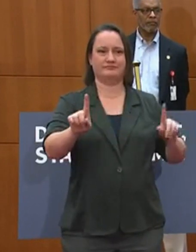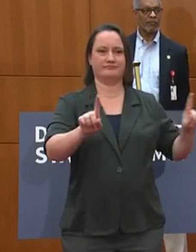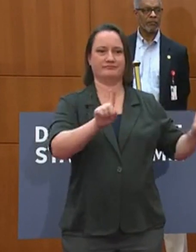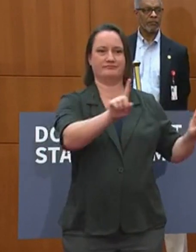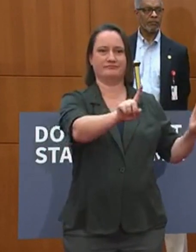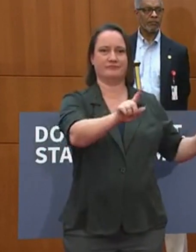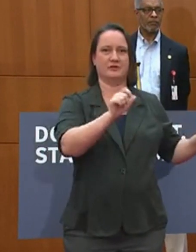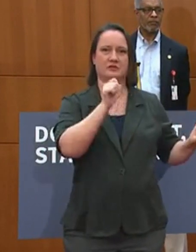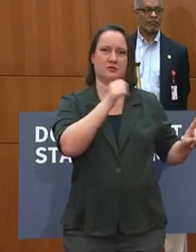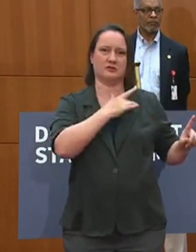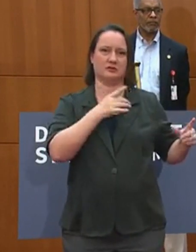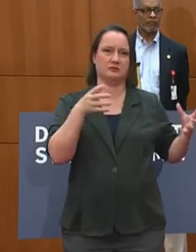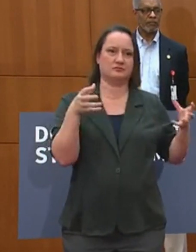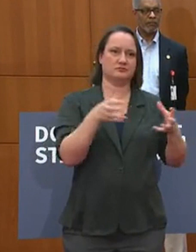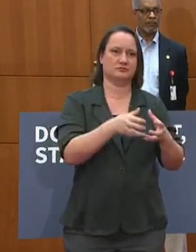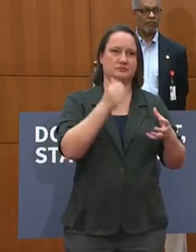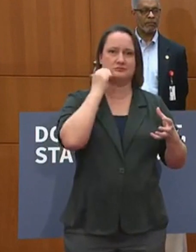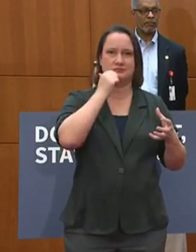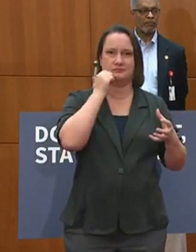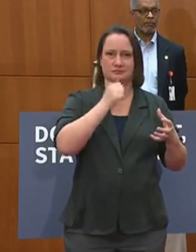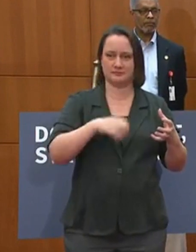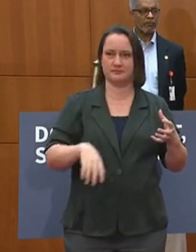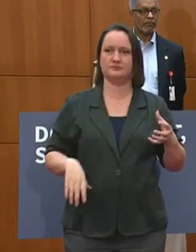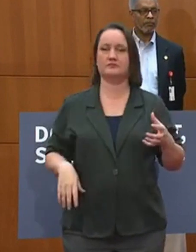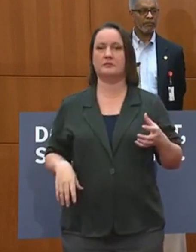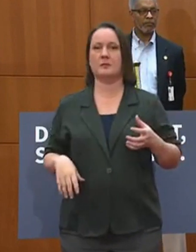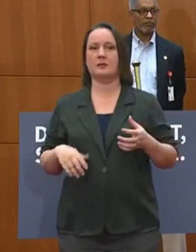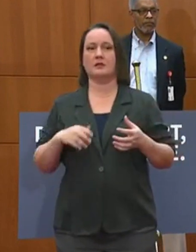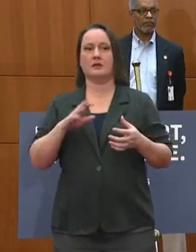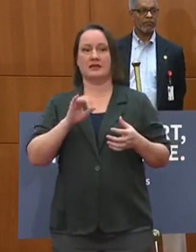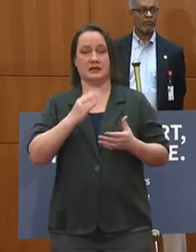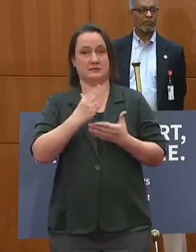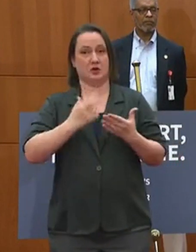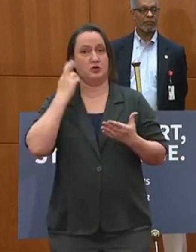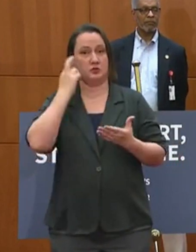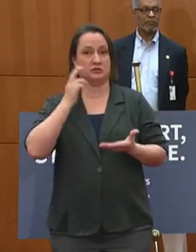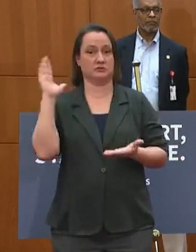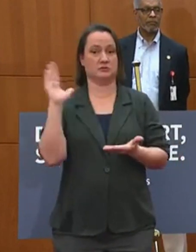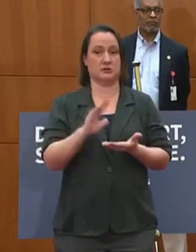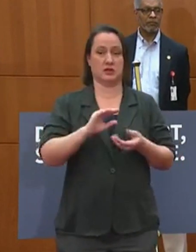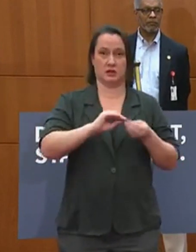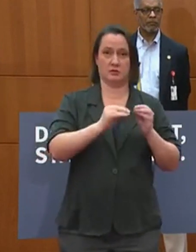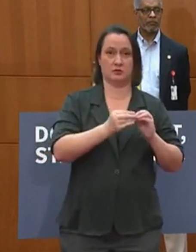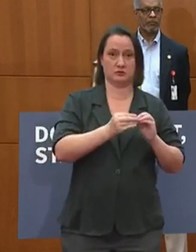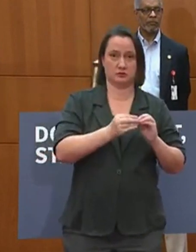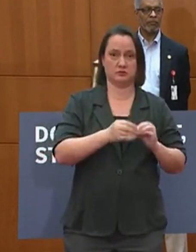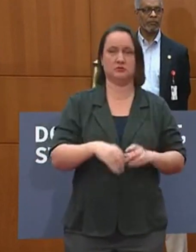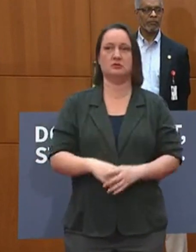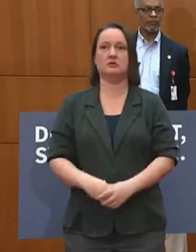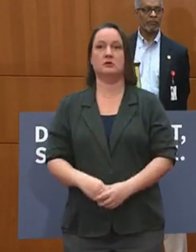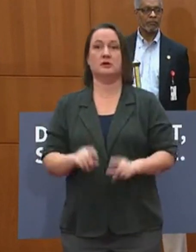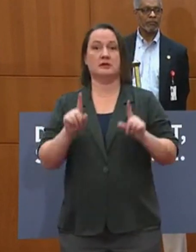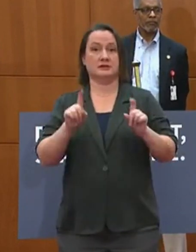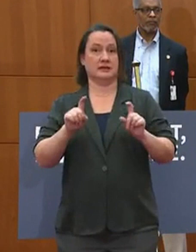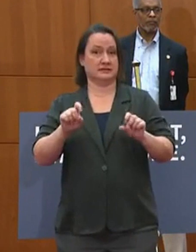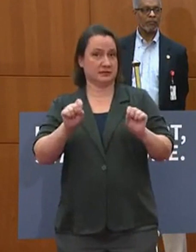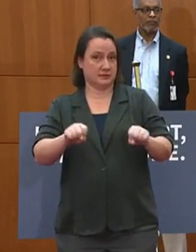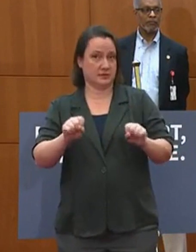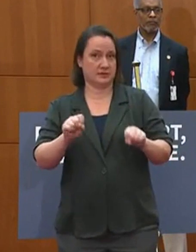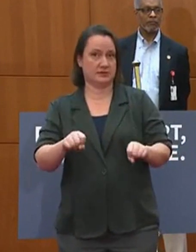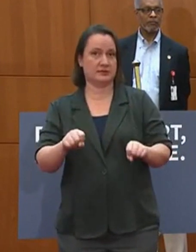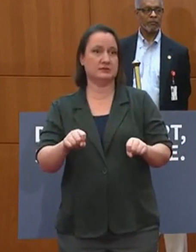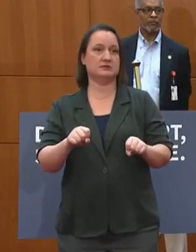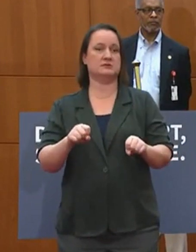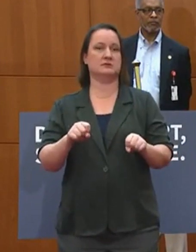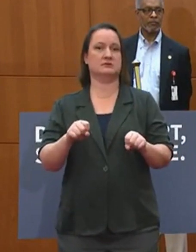in large groups, and so I think that's part of the reason for that. As far as the testing capabilities,